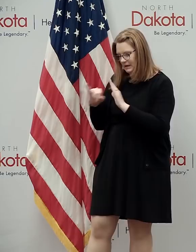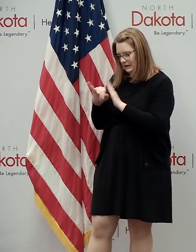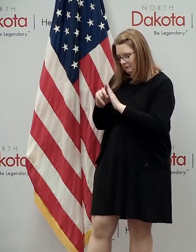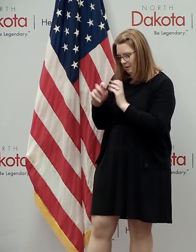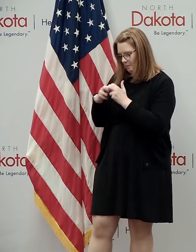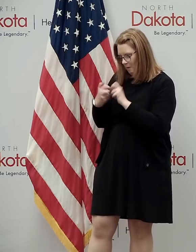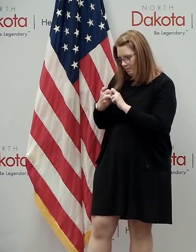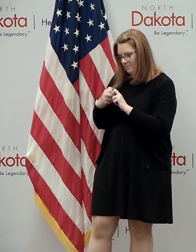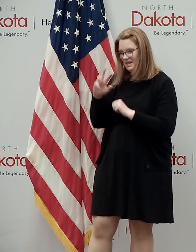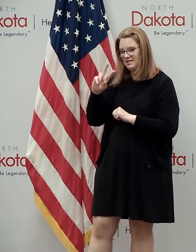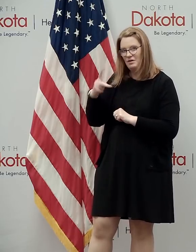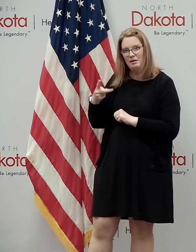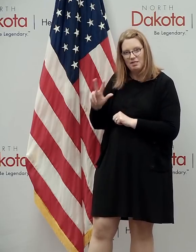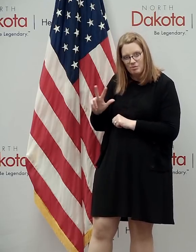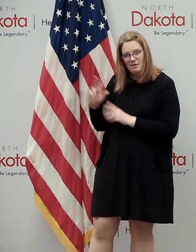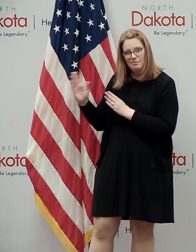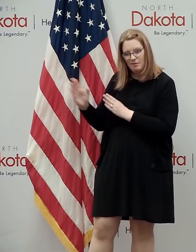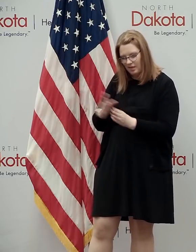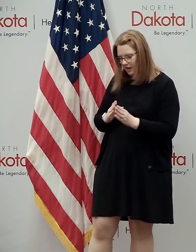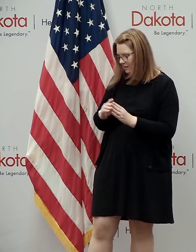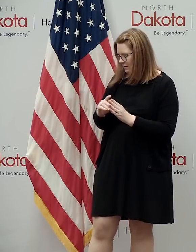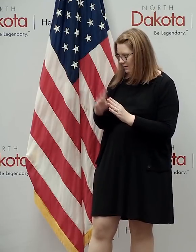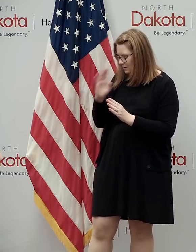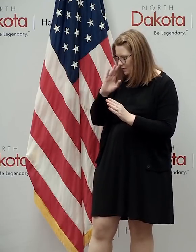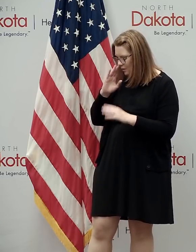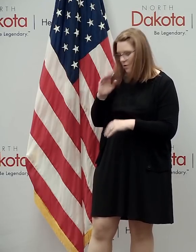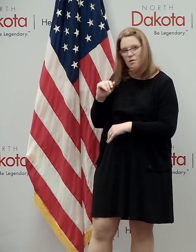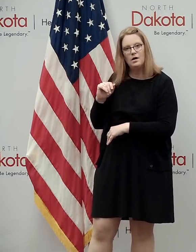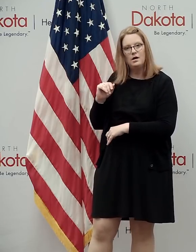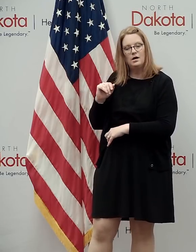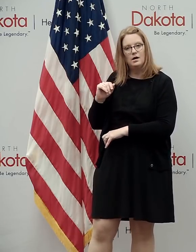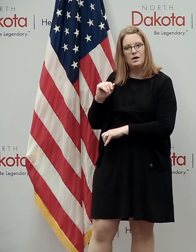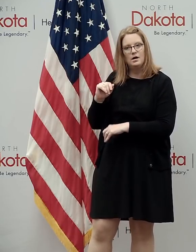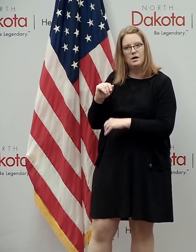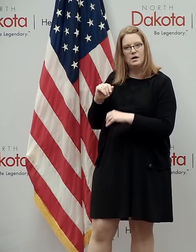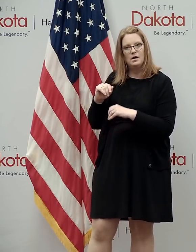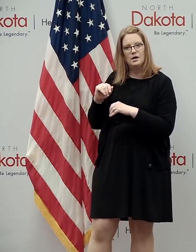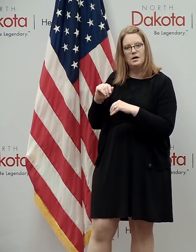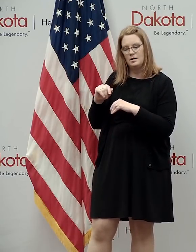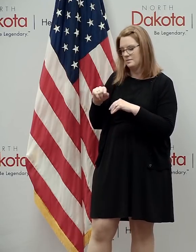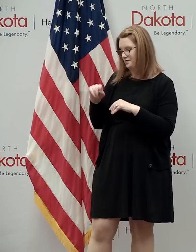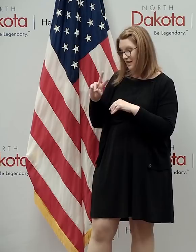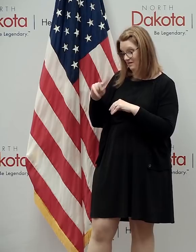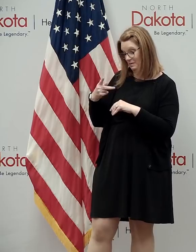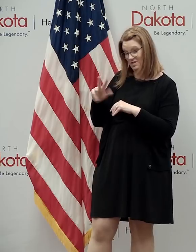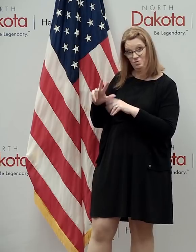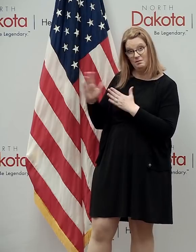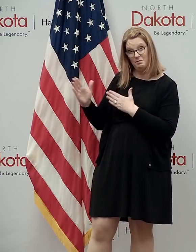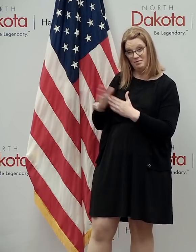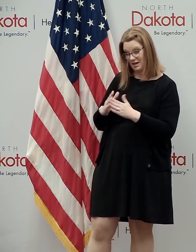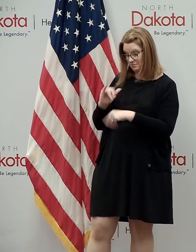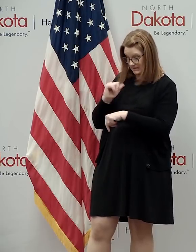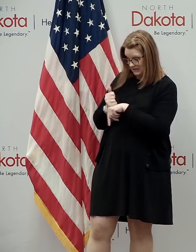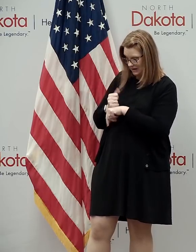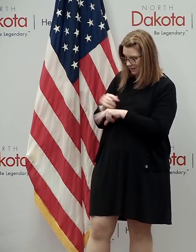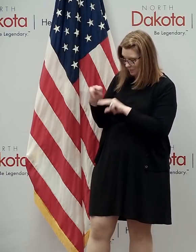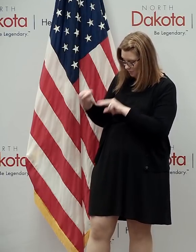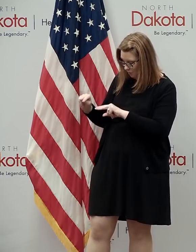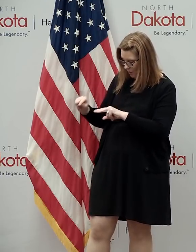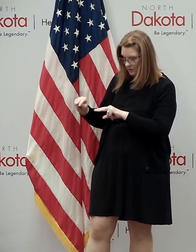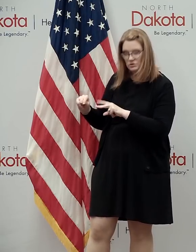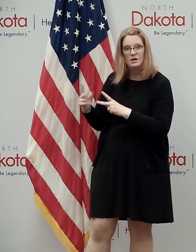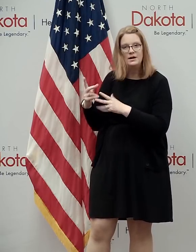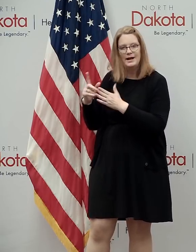V3, the vulnerable population, VP3, the vulnerable population protection plan. We have been able